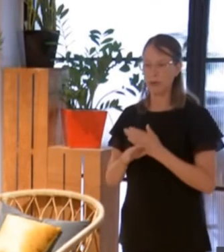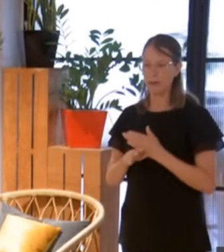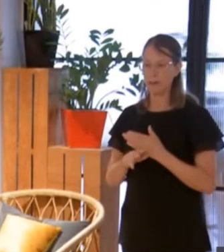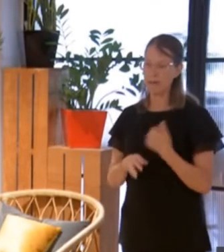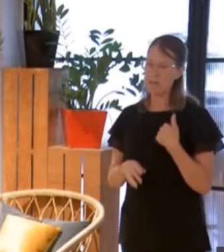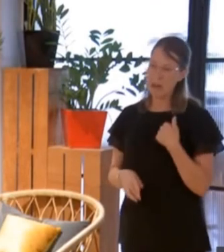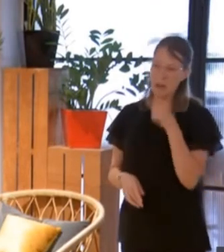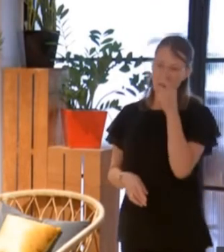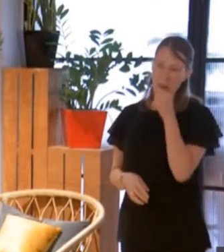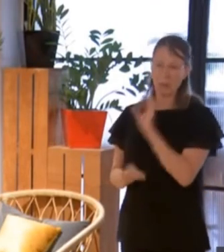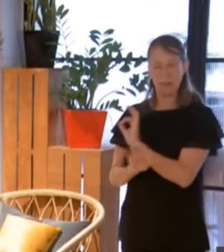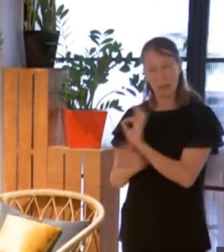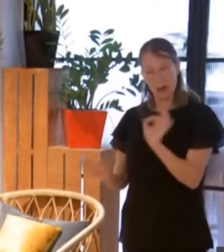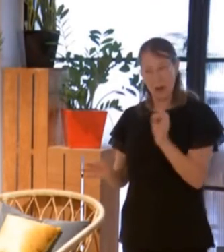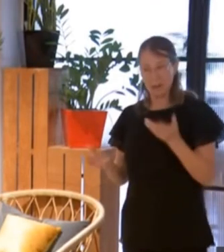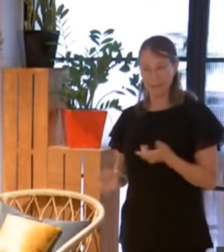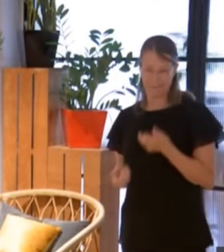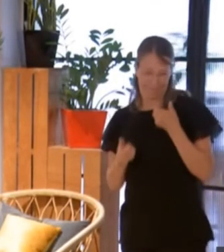Probably not.